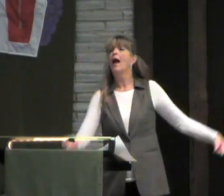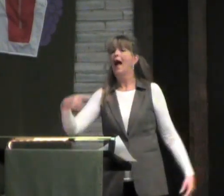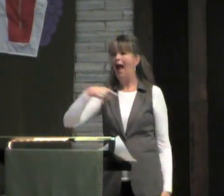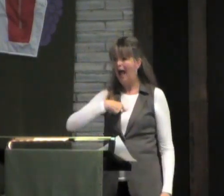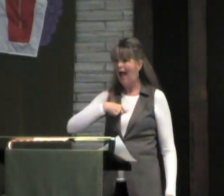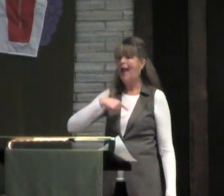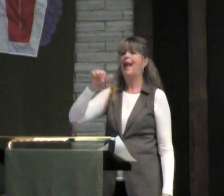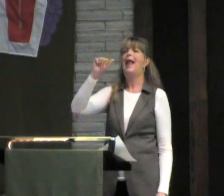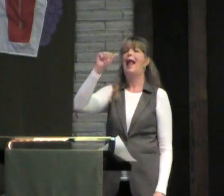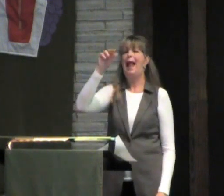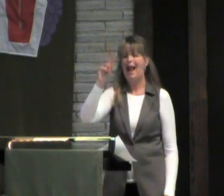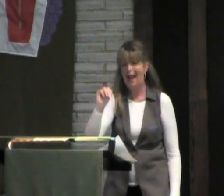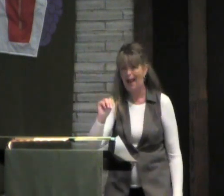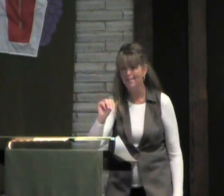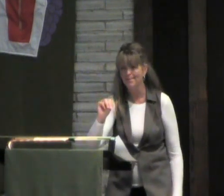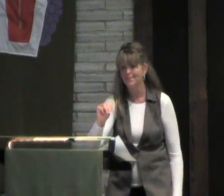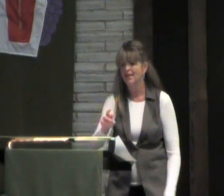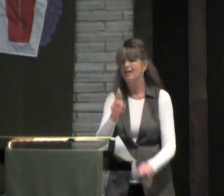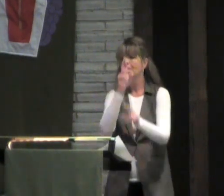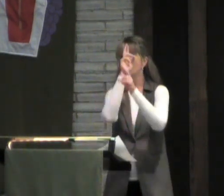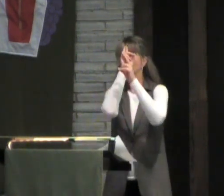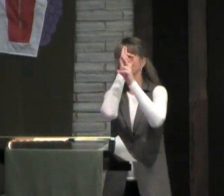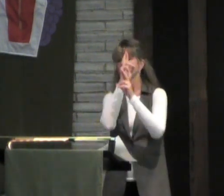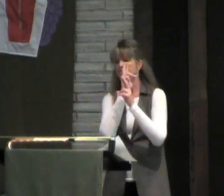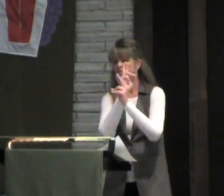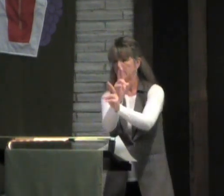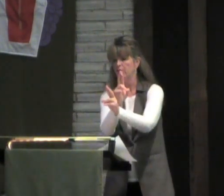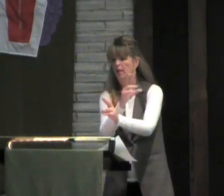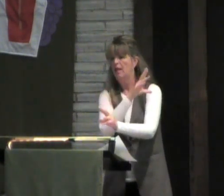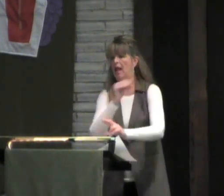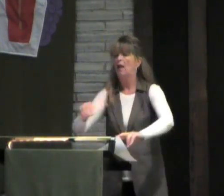mirror, I am